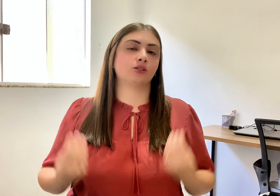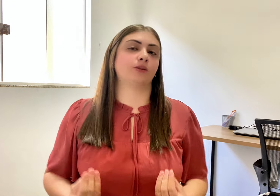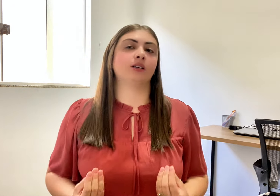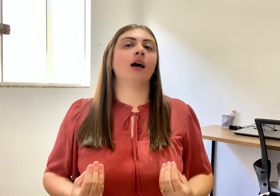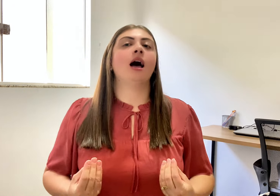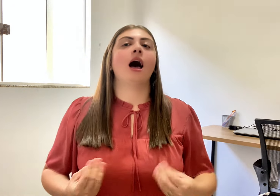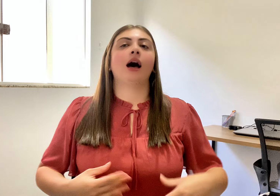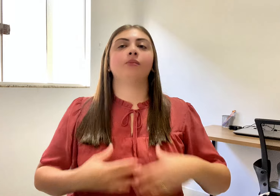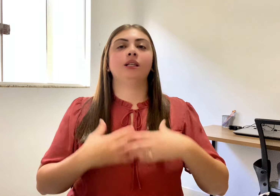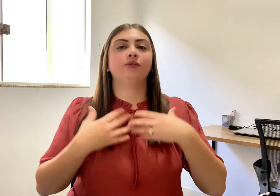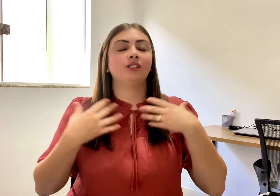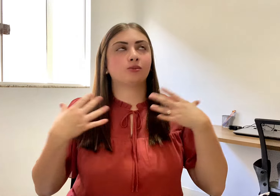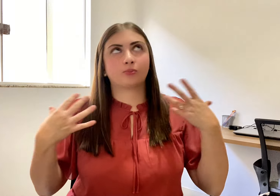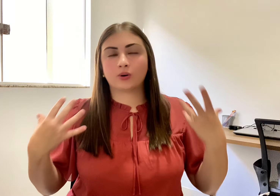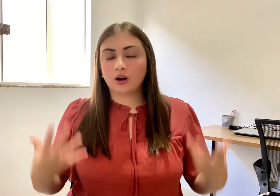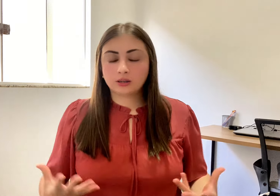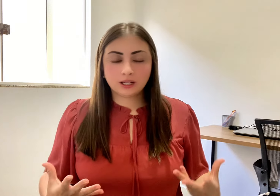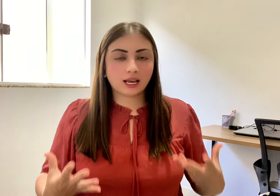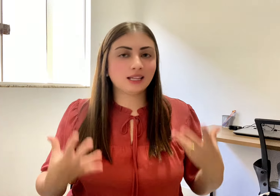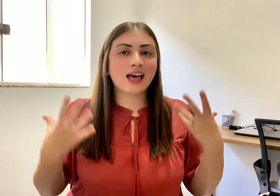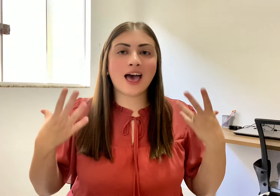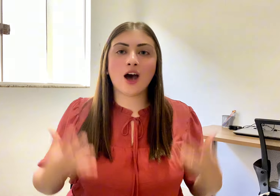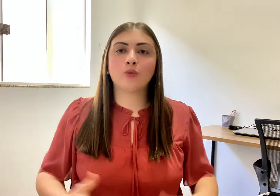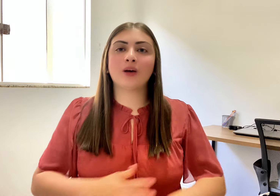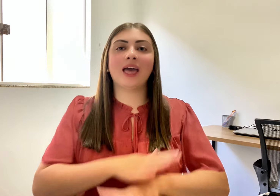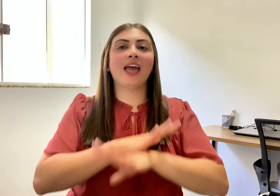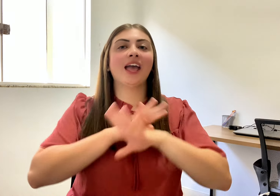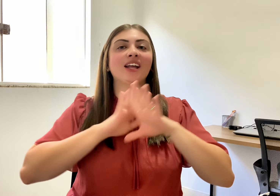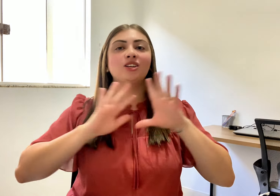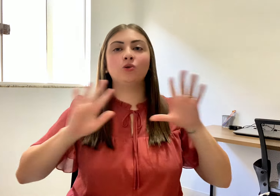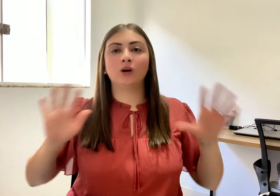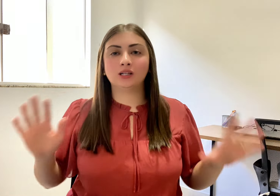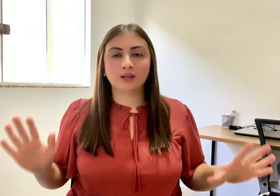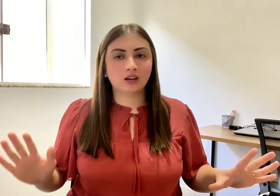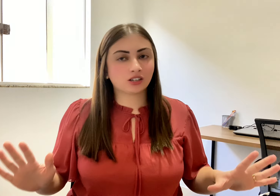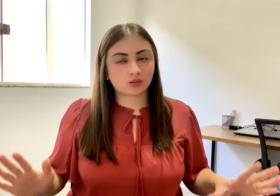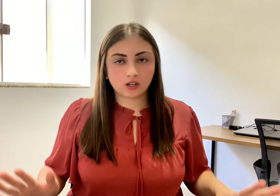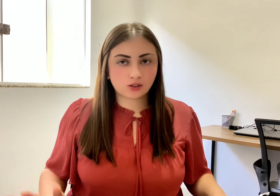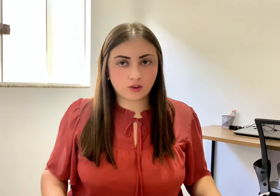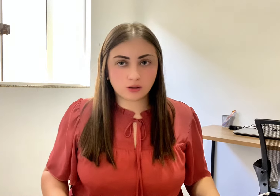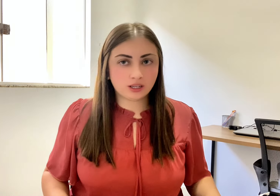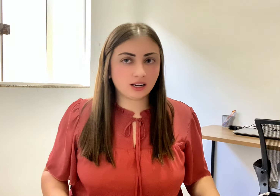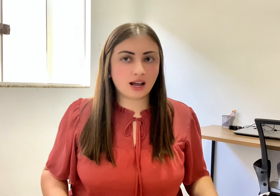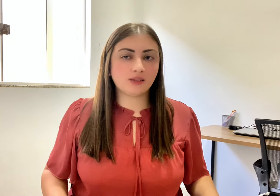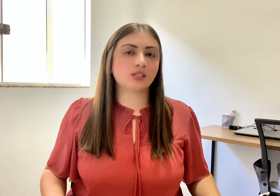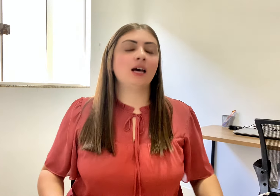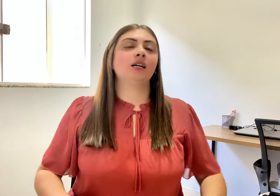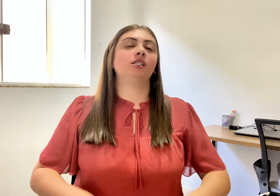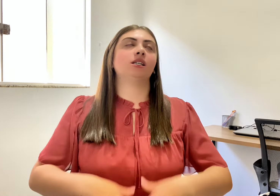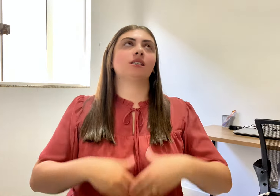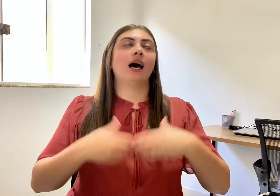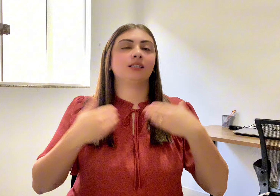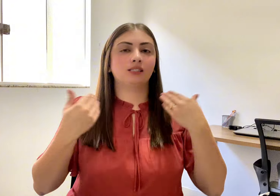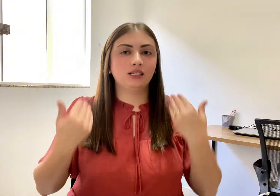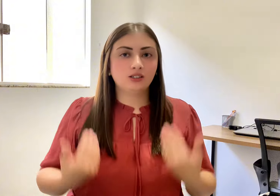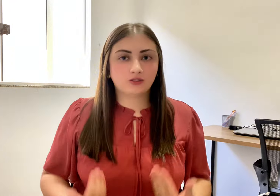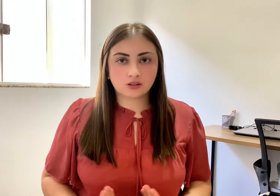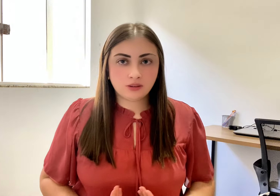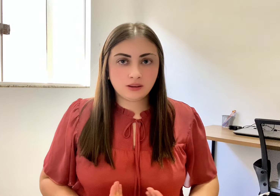prospering. I believe this program can help anyone, many others transform their lives just as it did for me.